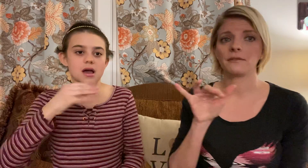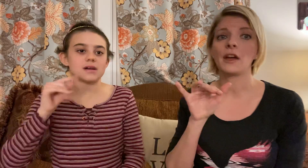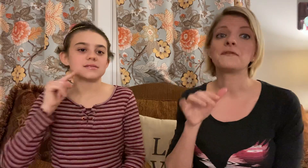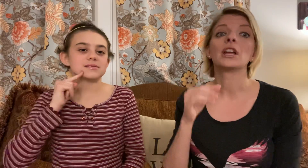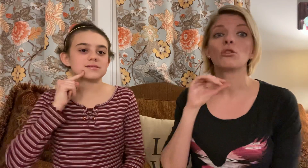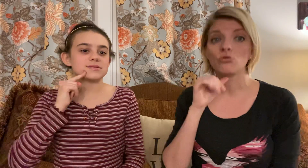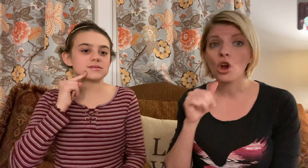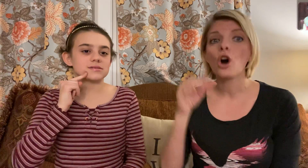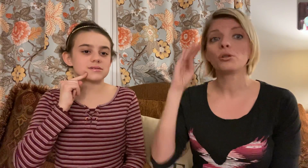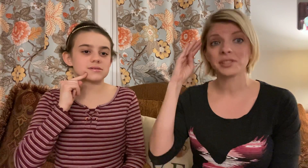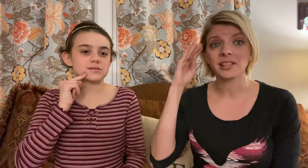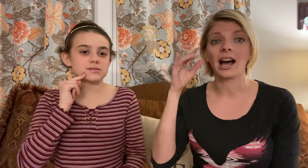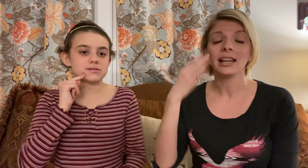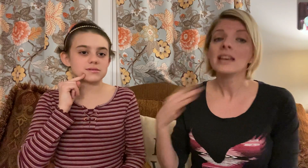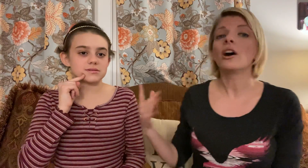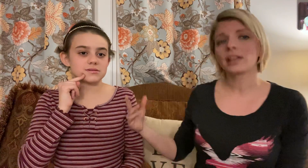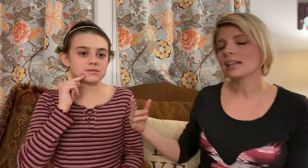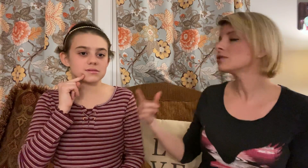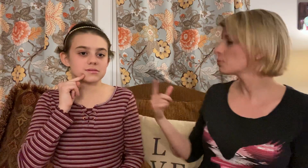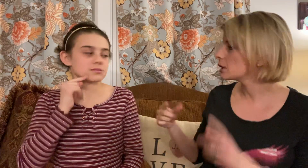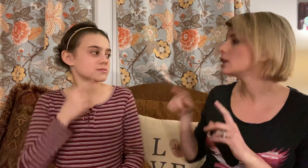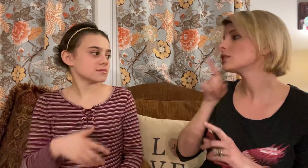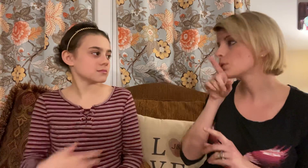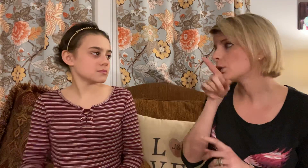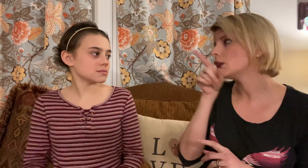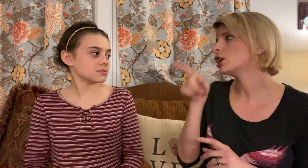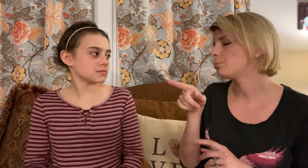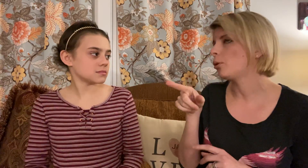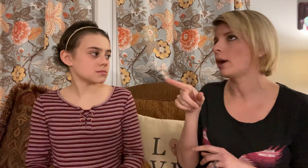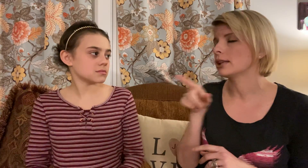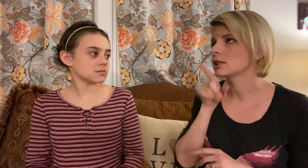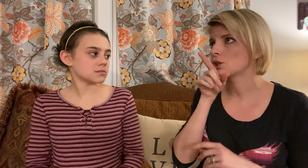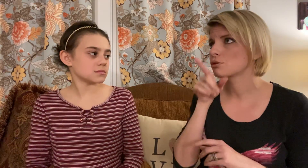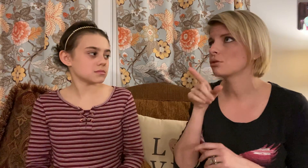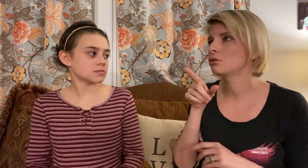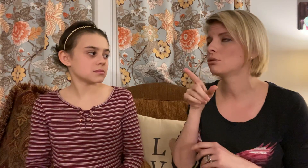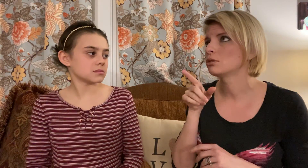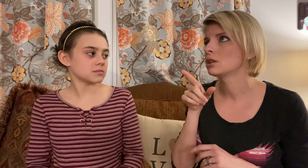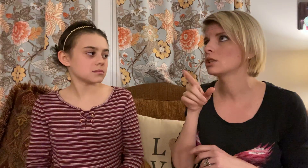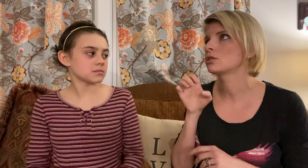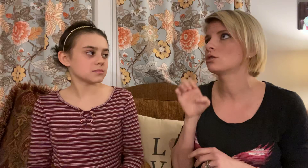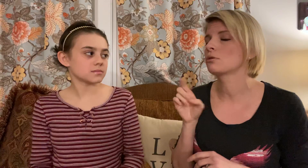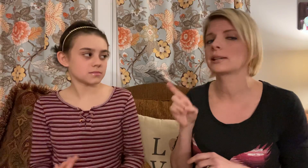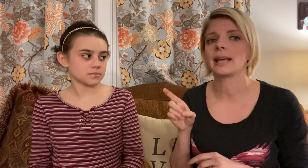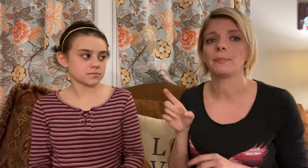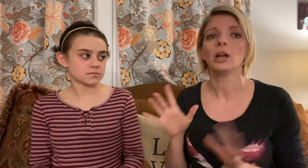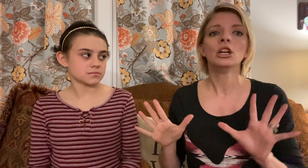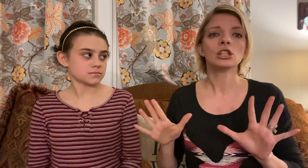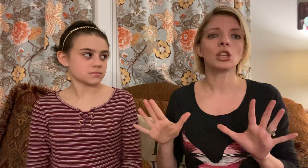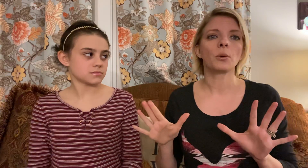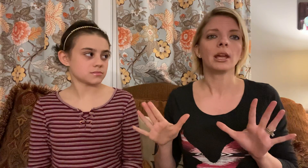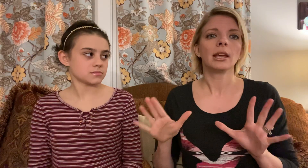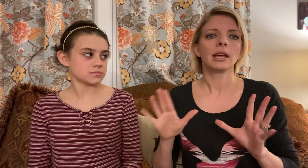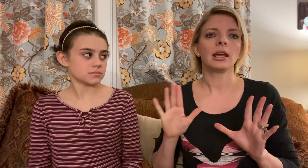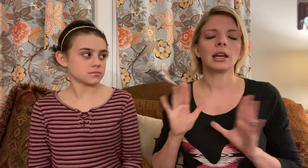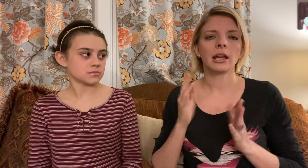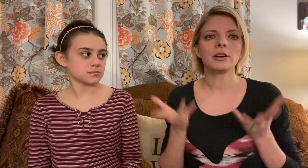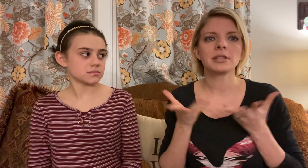if they don't know sign. Okay, that's a really good point. That's a true example. So here's the